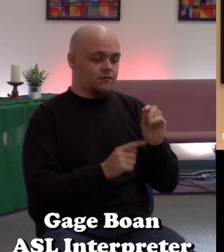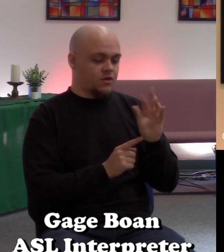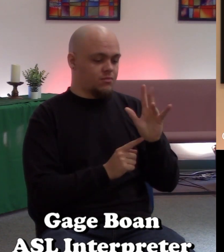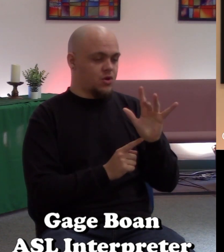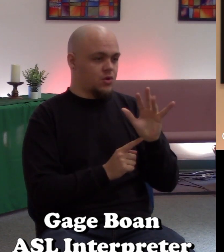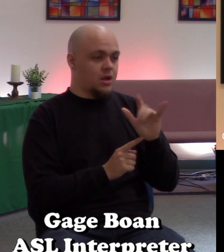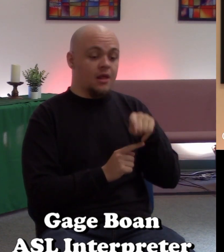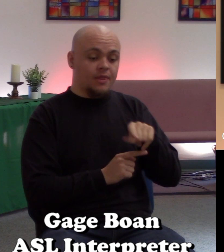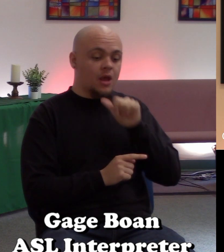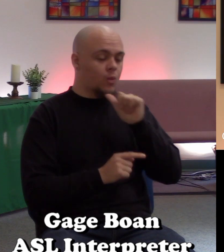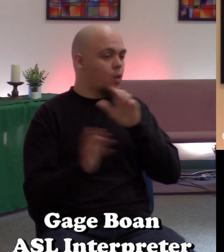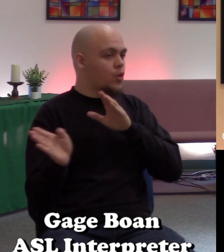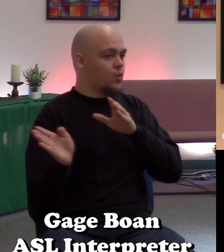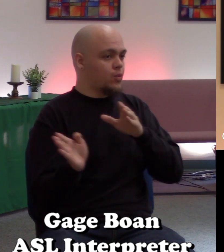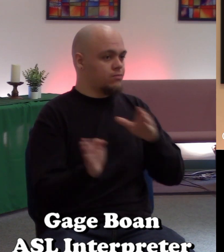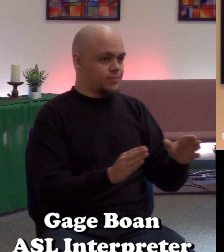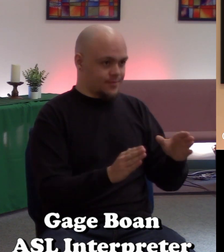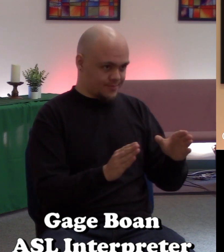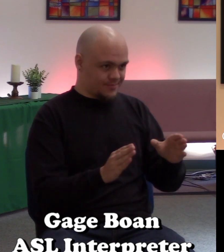ready.